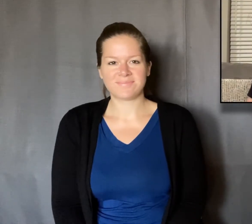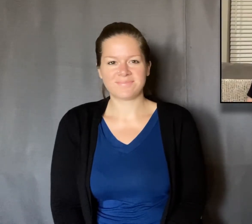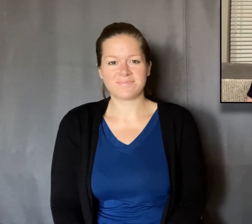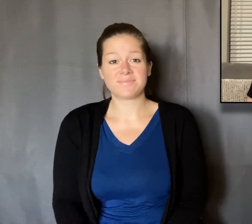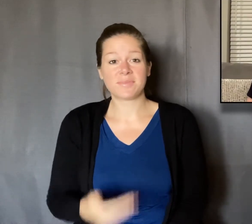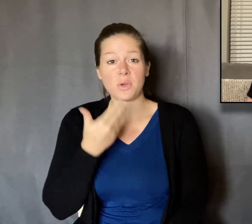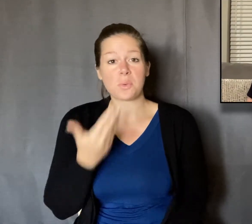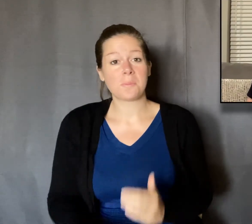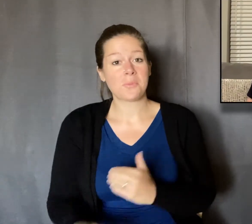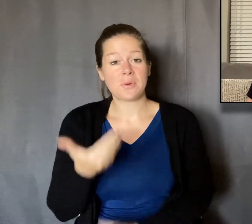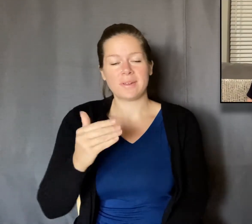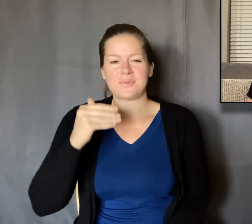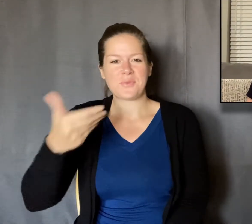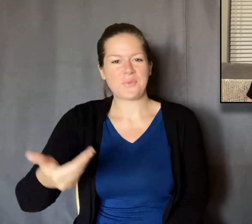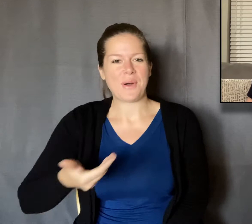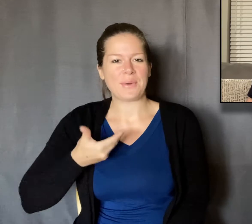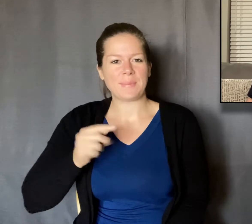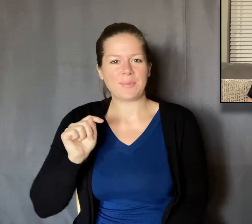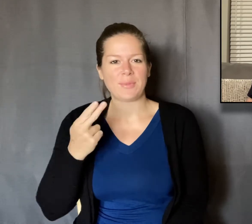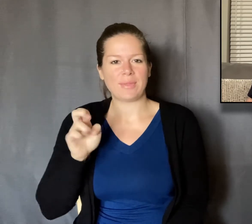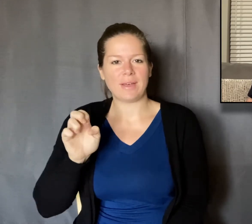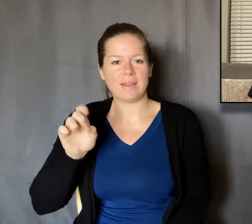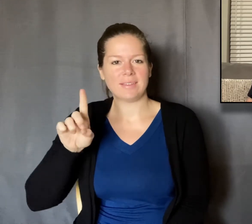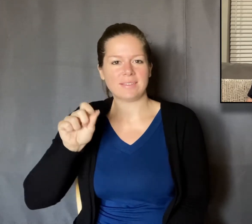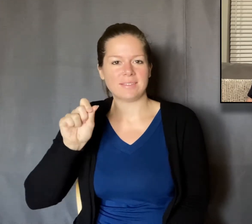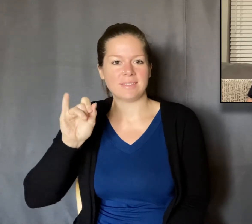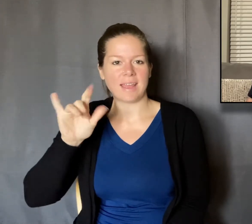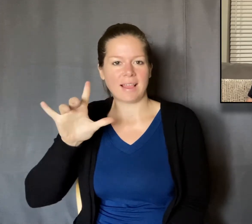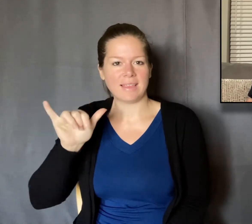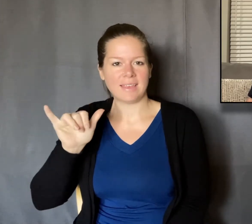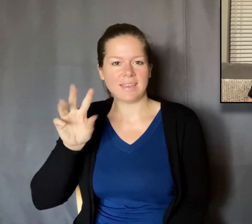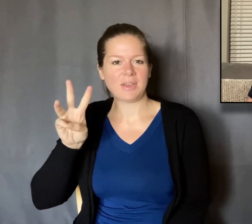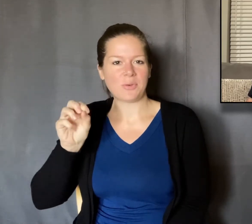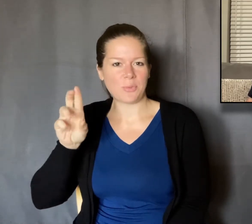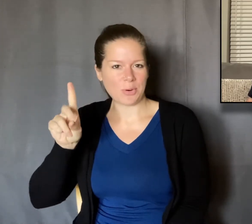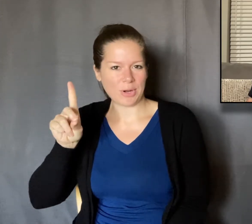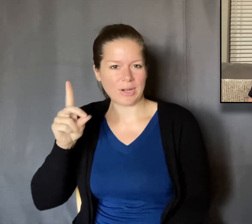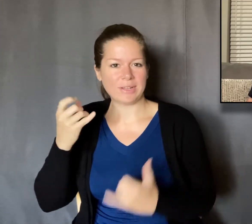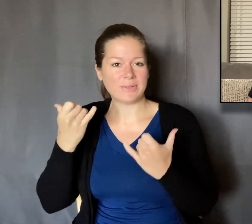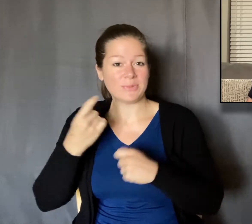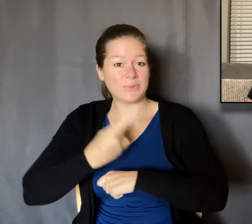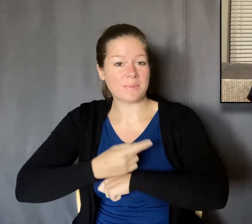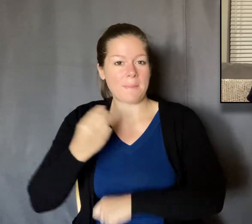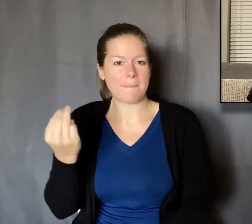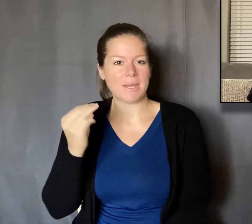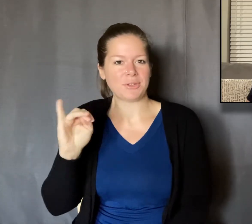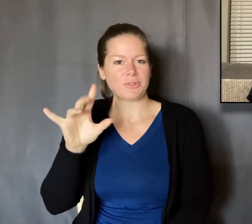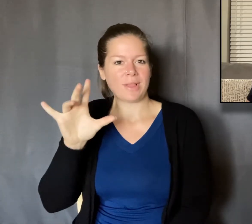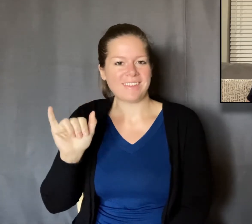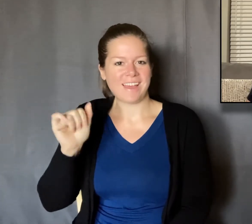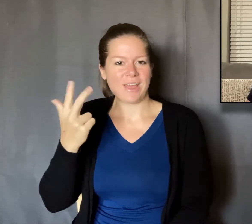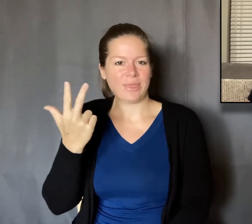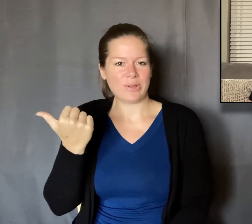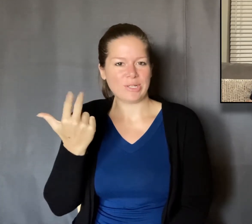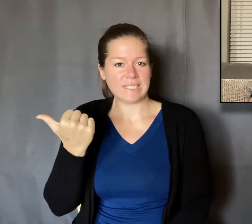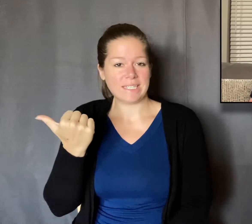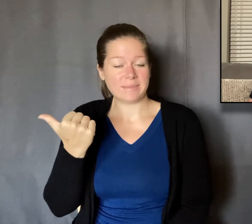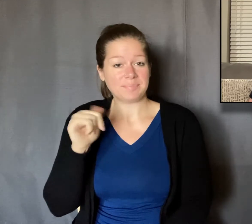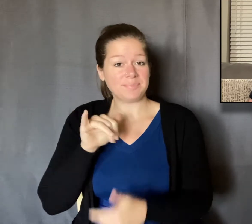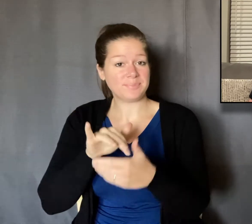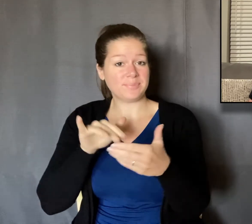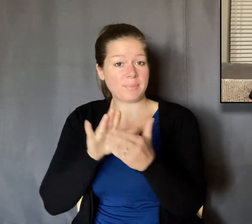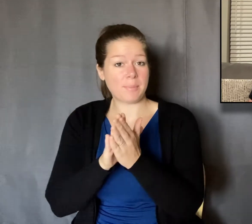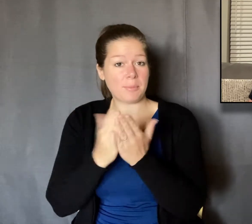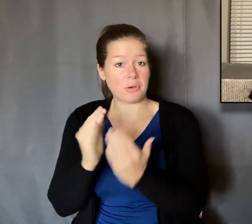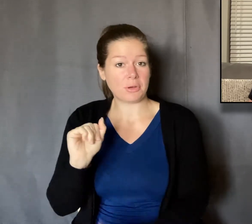Good morning and welcome to the next installment of the Daily Word. It is Monday, July the 13th, and we pick up the narrative in Acts 23 as we've been on this